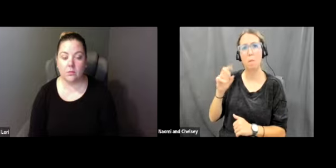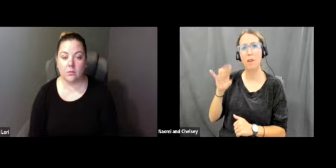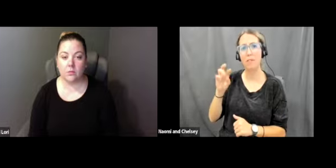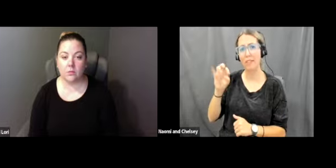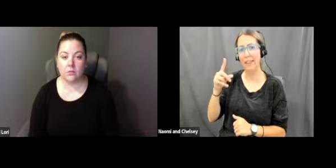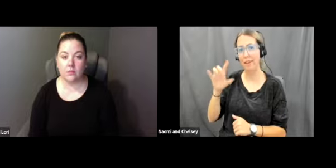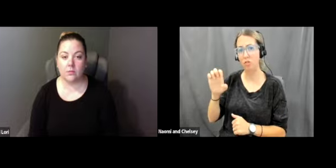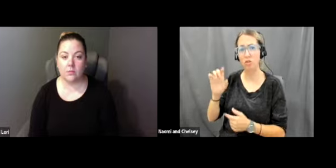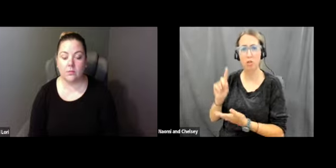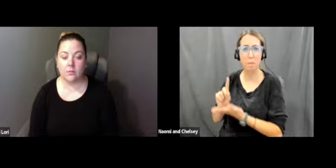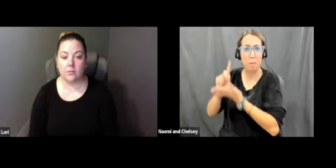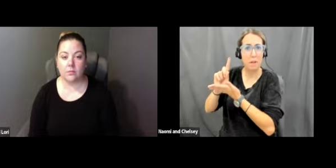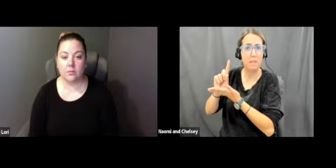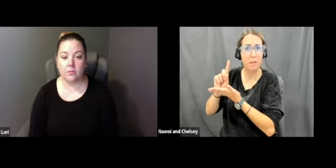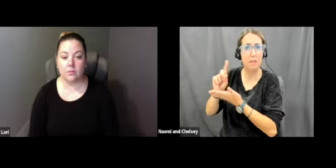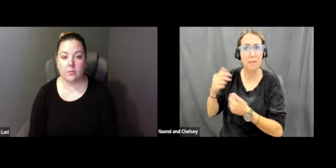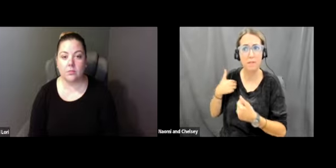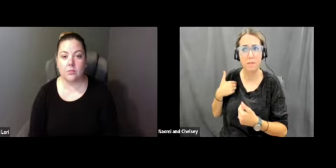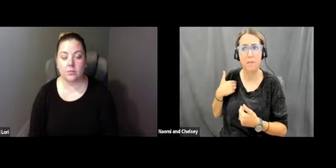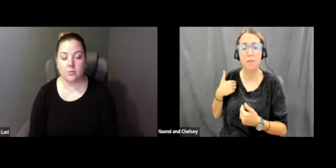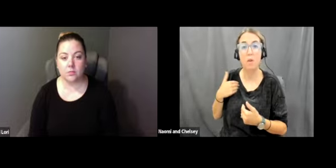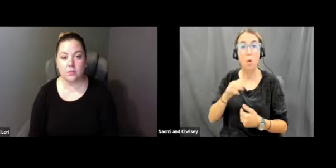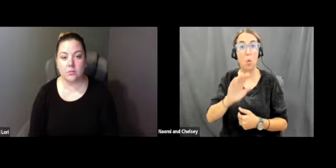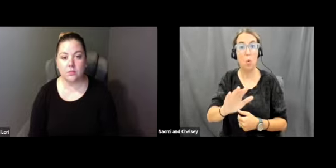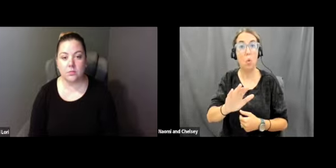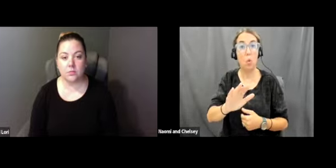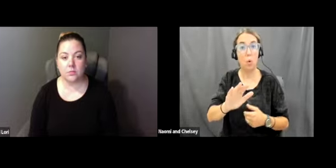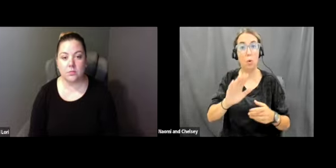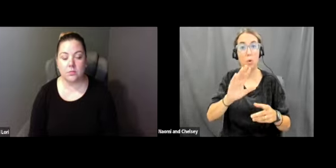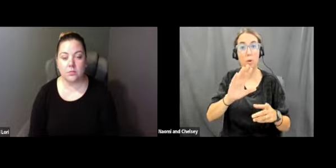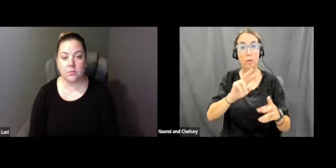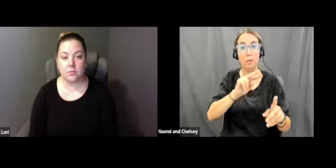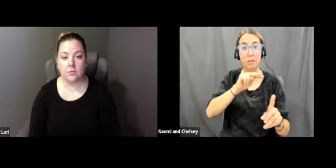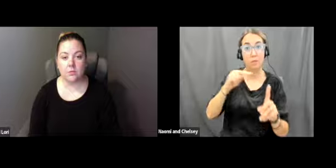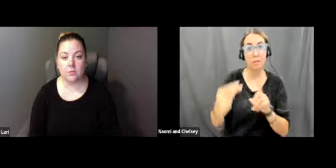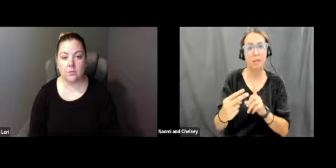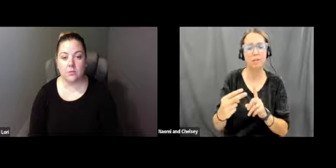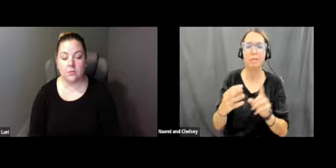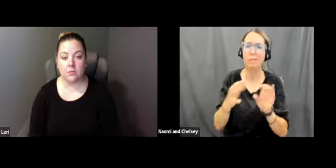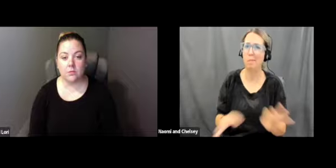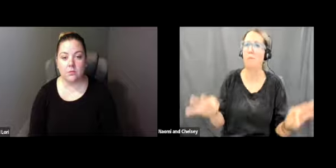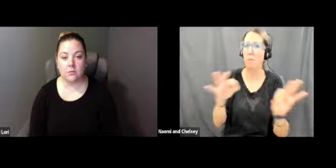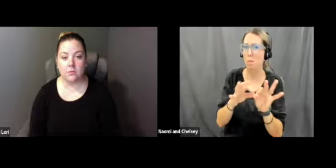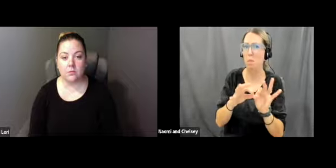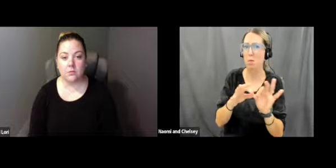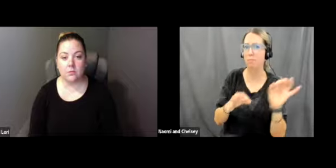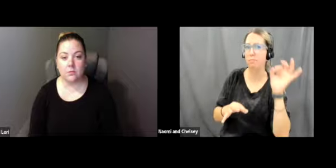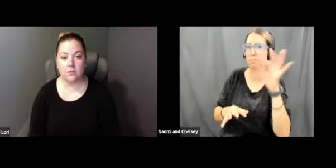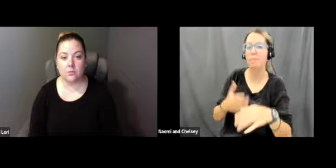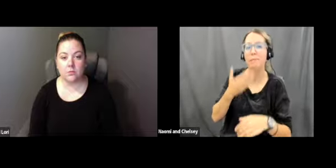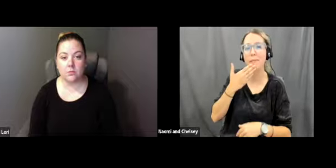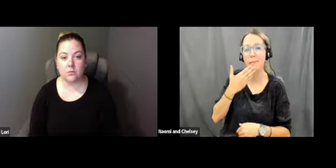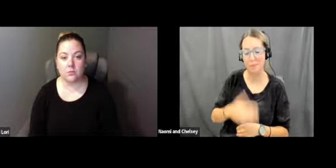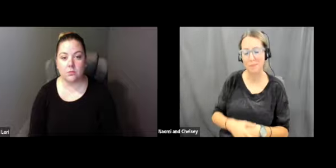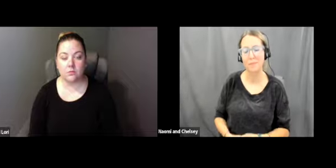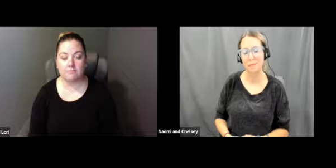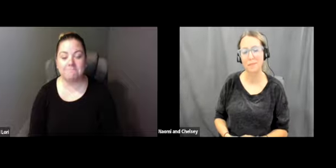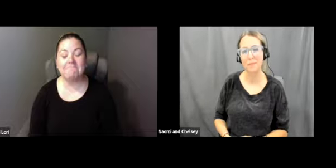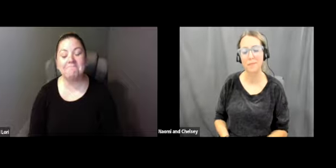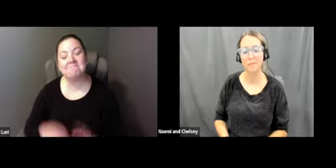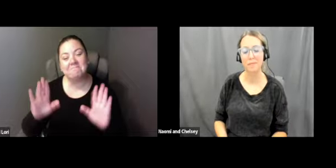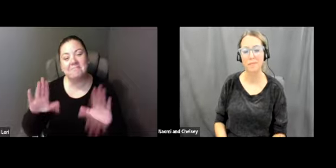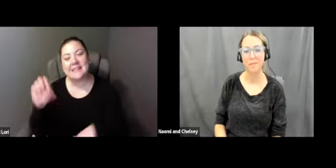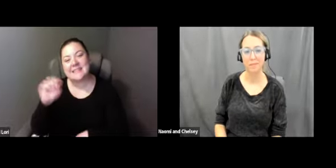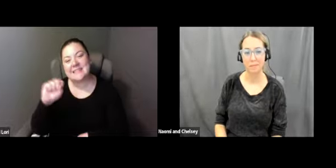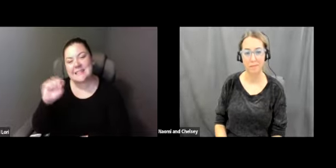really important to hear of how that works exactly. Safety here. So let's talk a little bit about